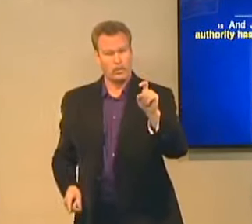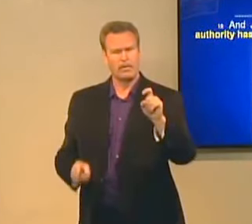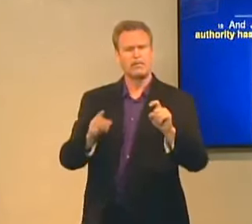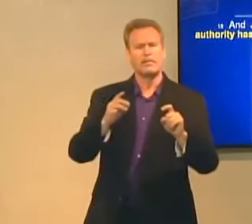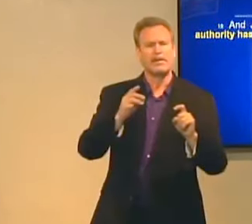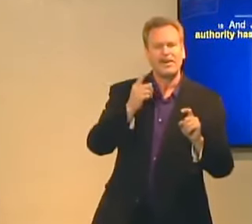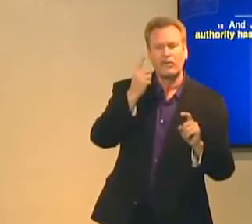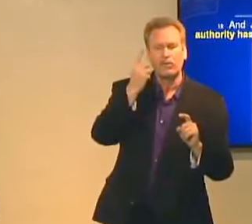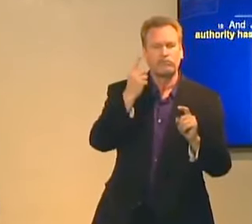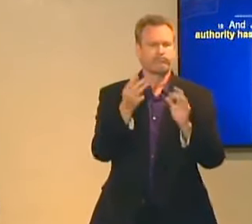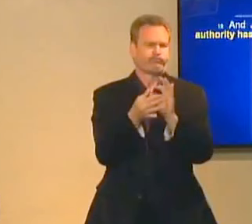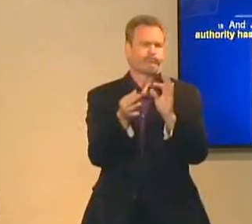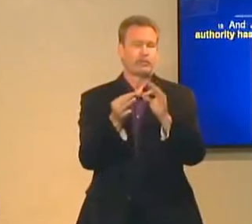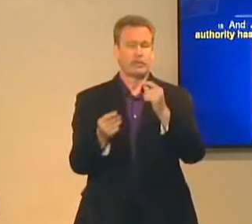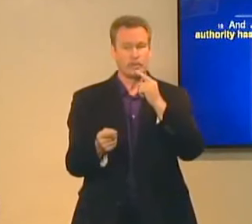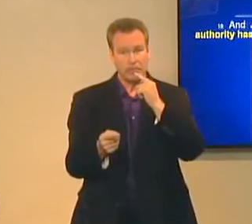If Jesus was God while He was on earth.